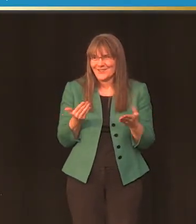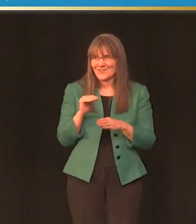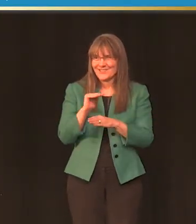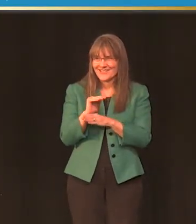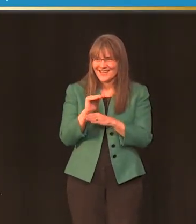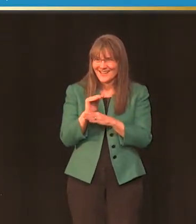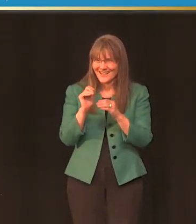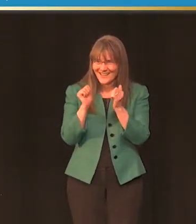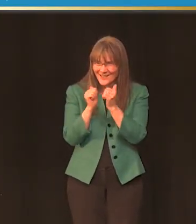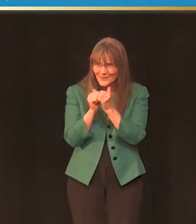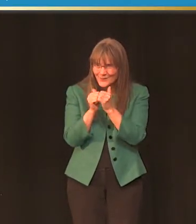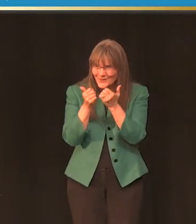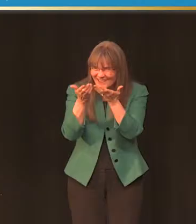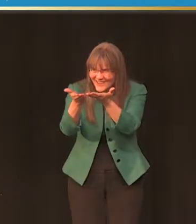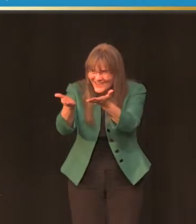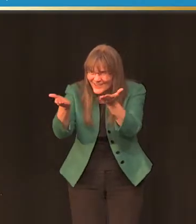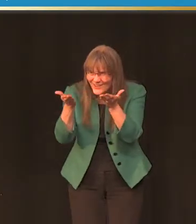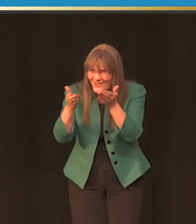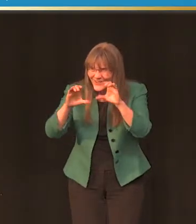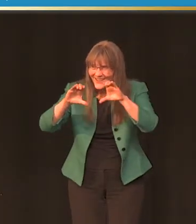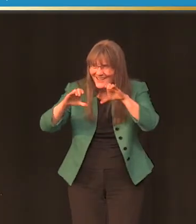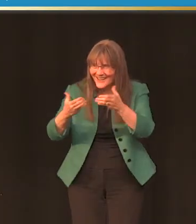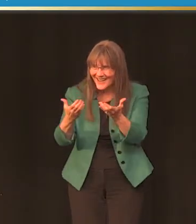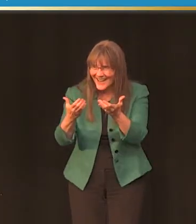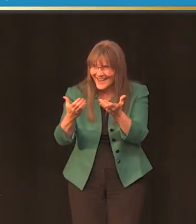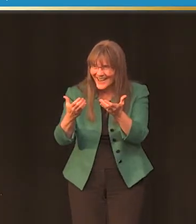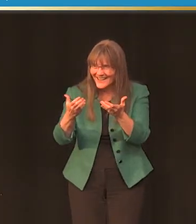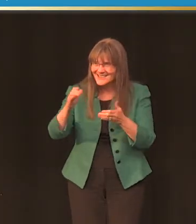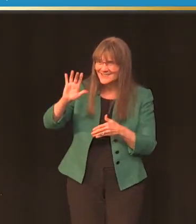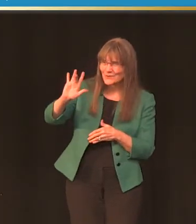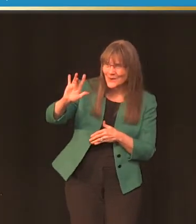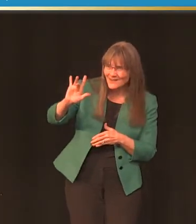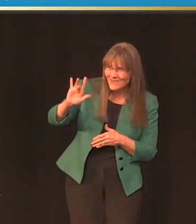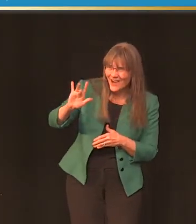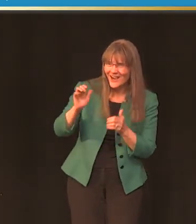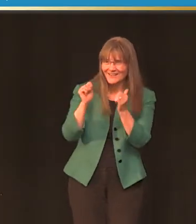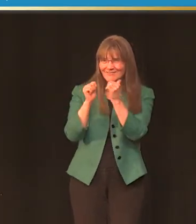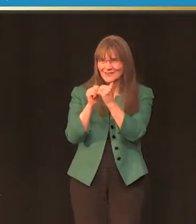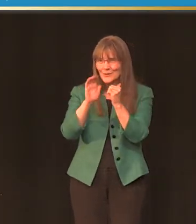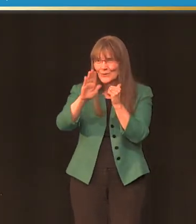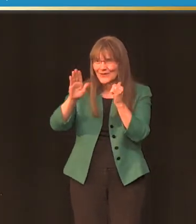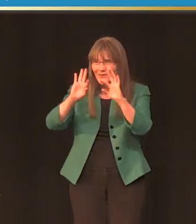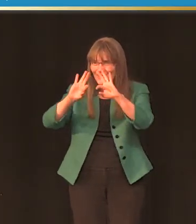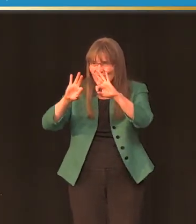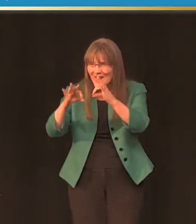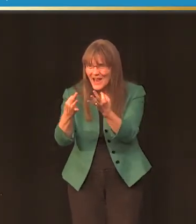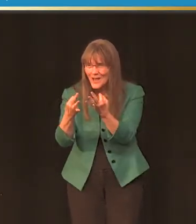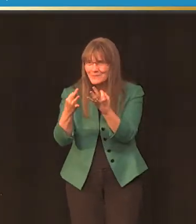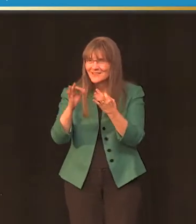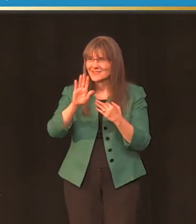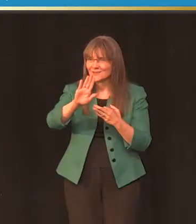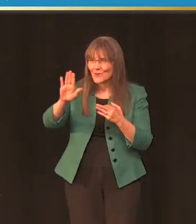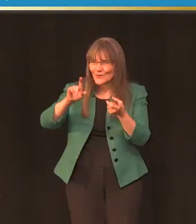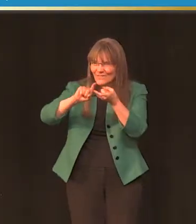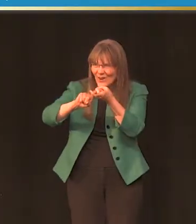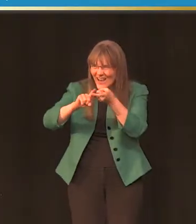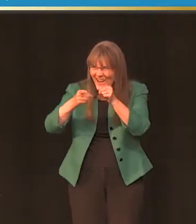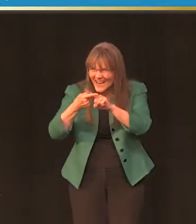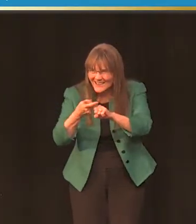I'm thrilled to be here this evening with all of you, the class of 2025, all of your